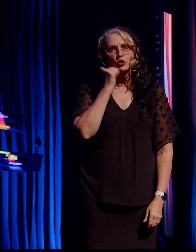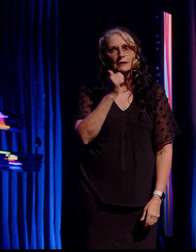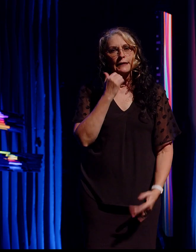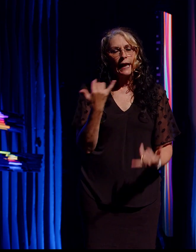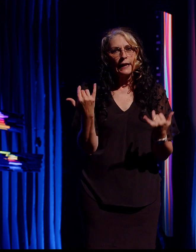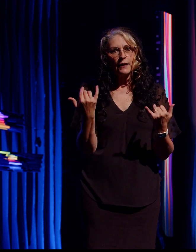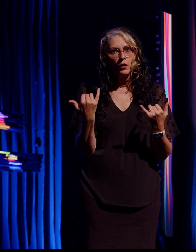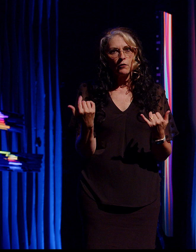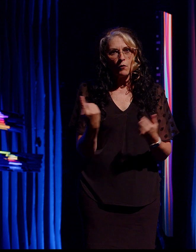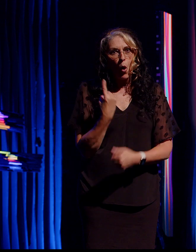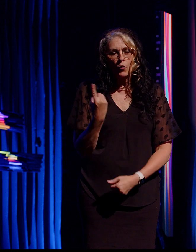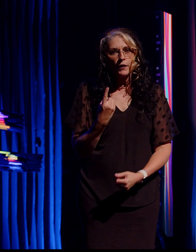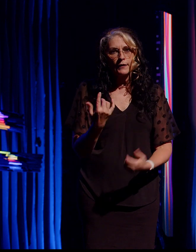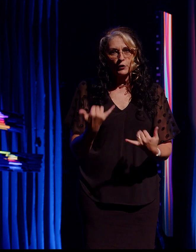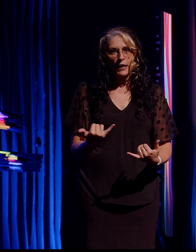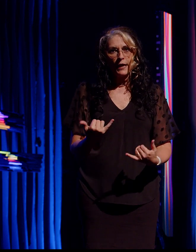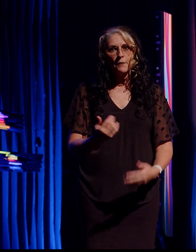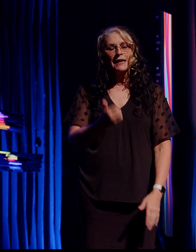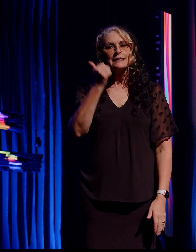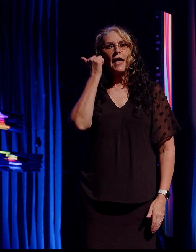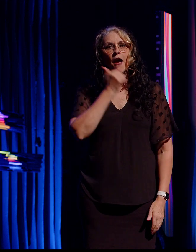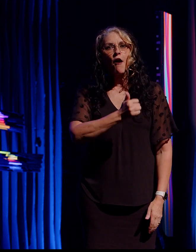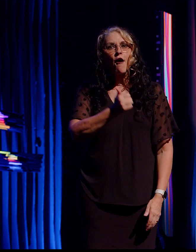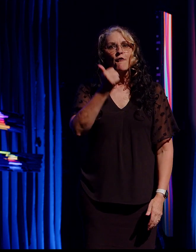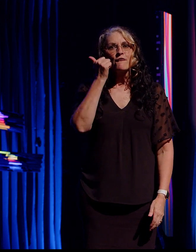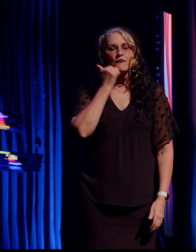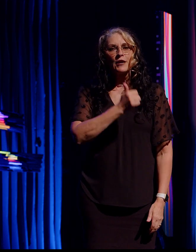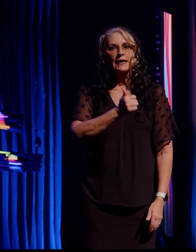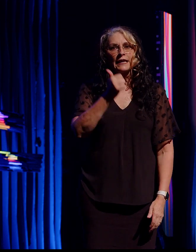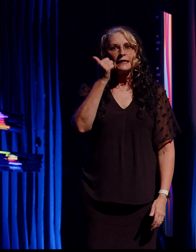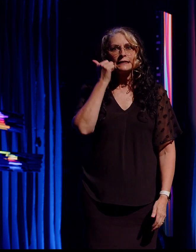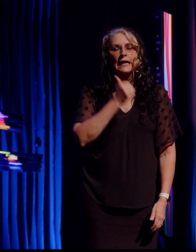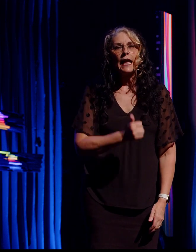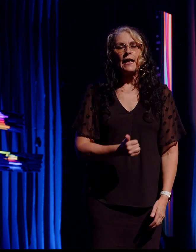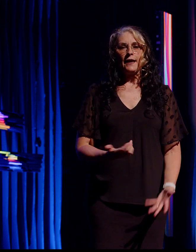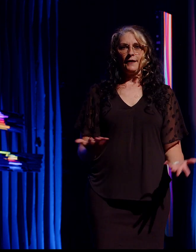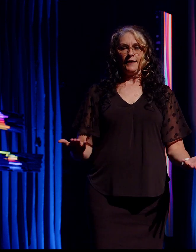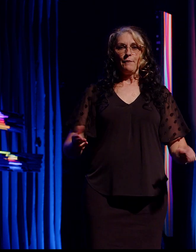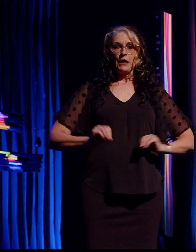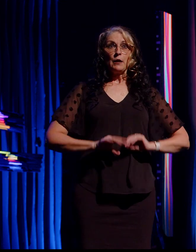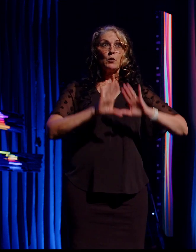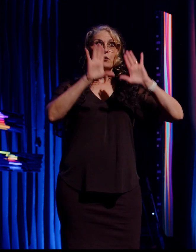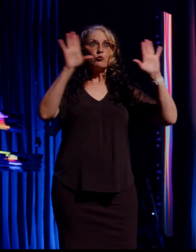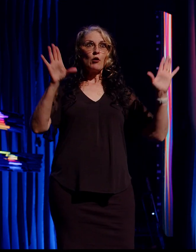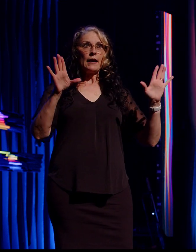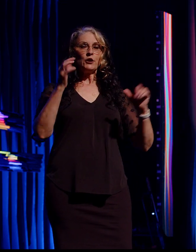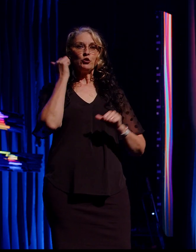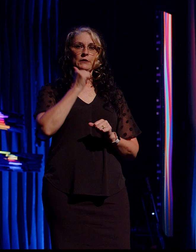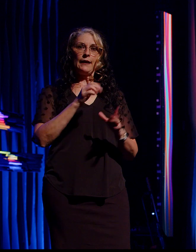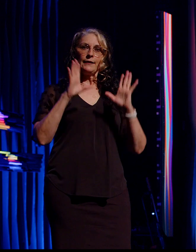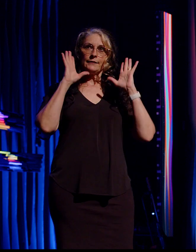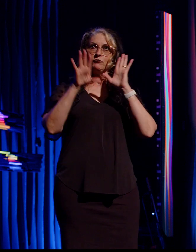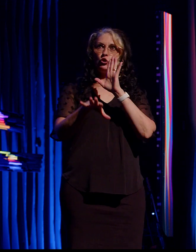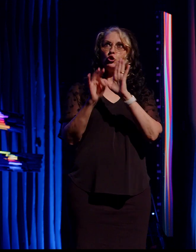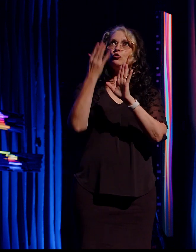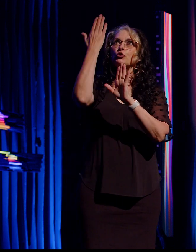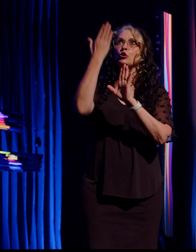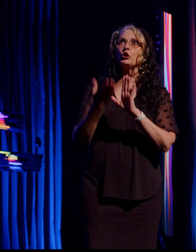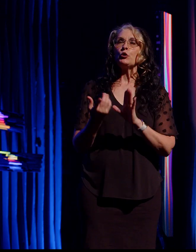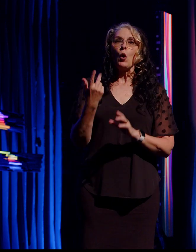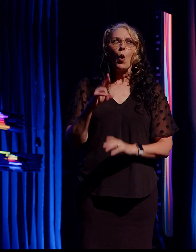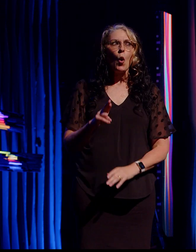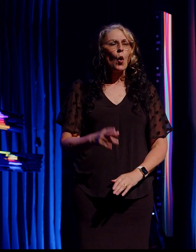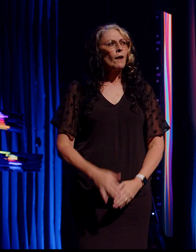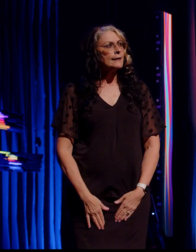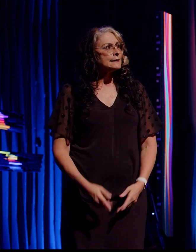daily decision of, okay, Lord, am I going to walk in uprightness today and choose you, or am I going to be devious